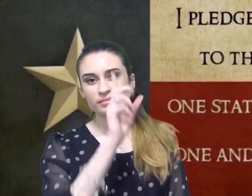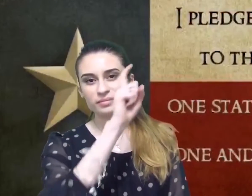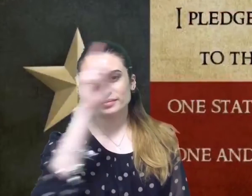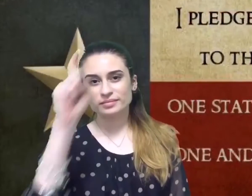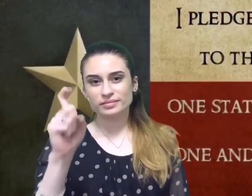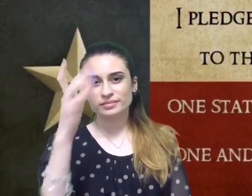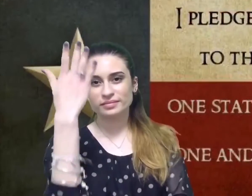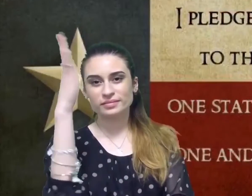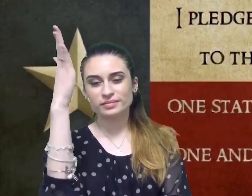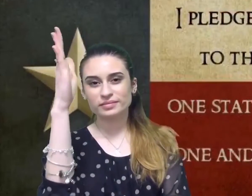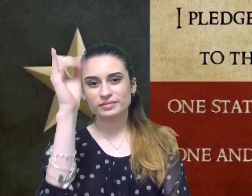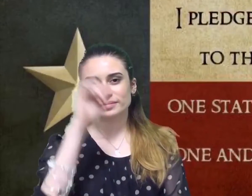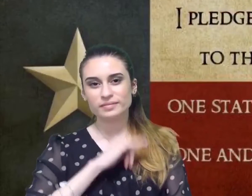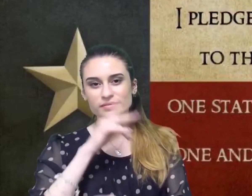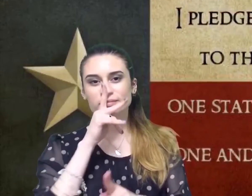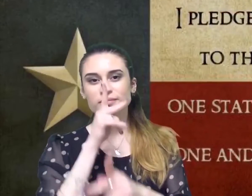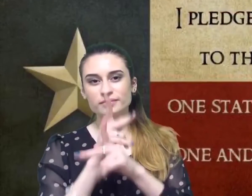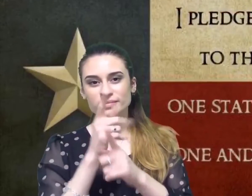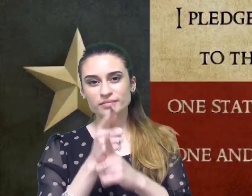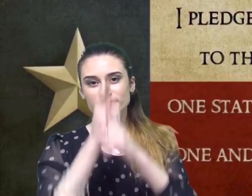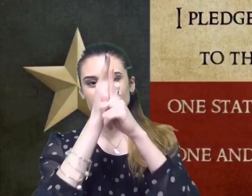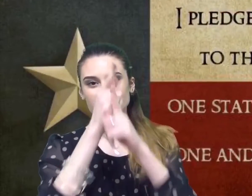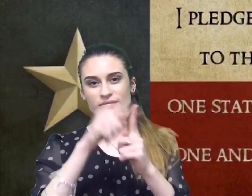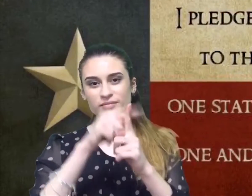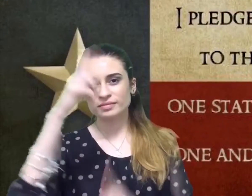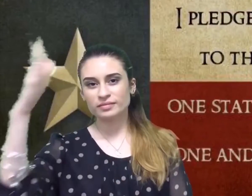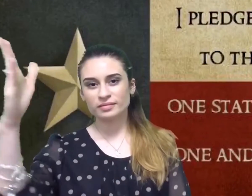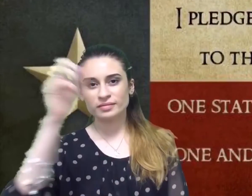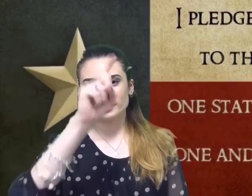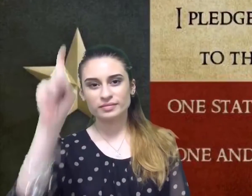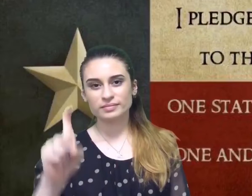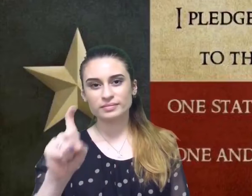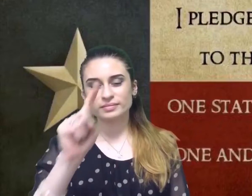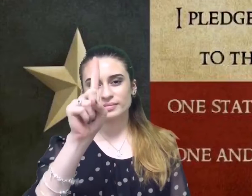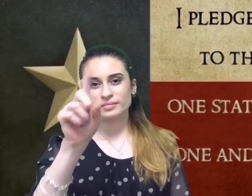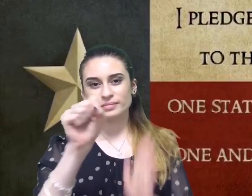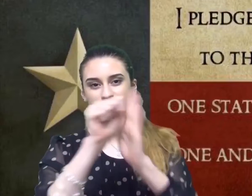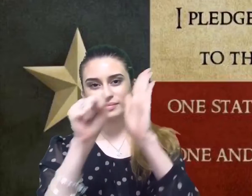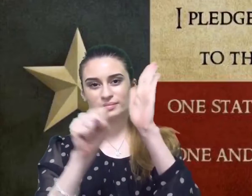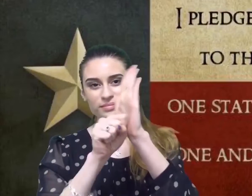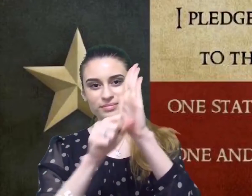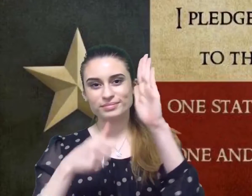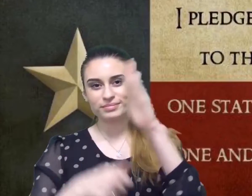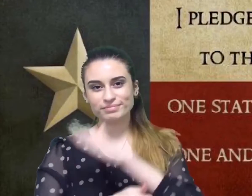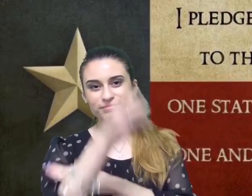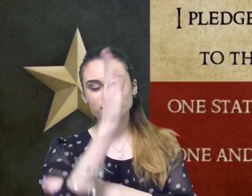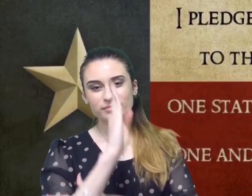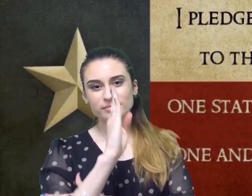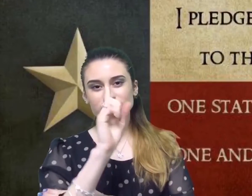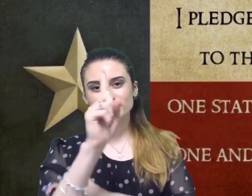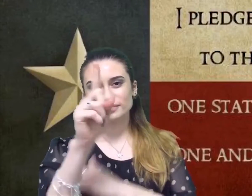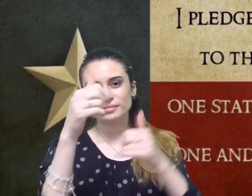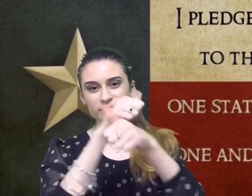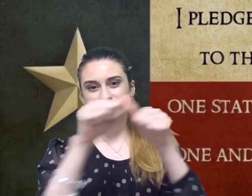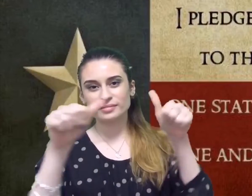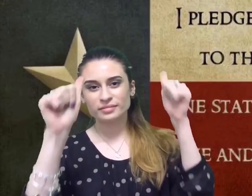Honor the Texas flag. I pledge allegiance to the Texas, one state, under God, one